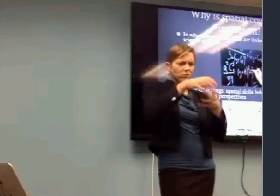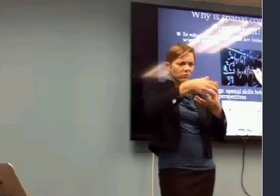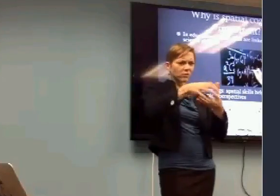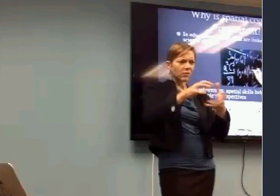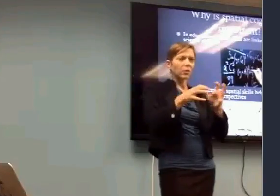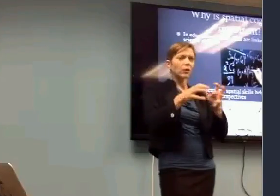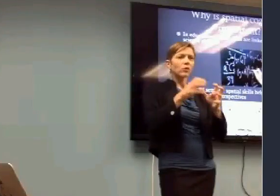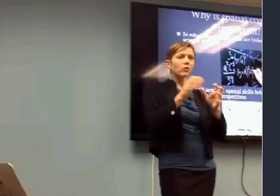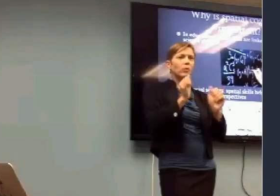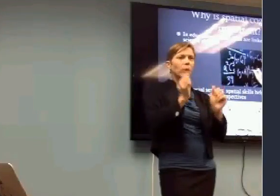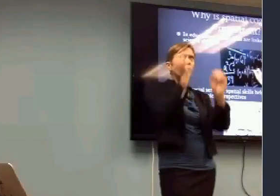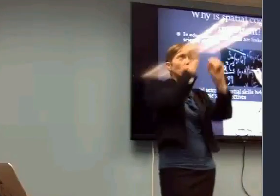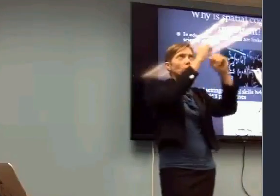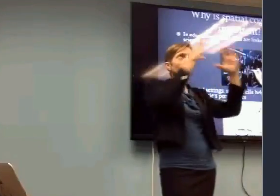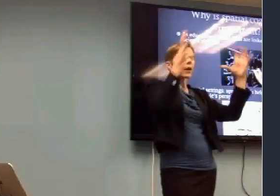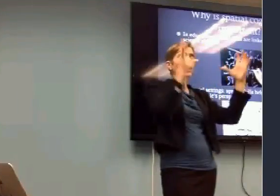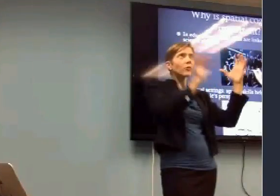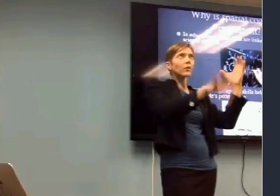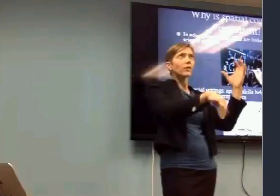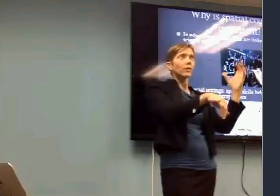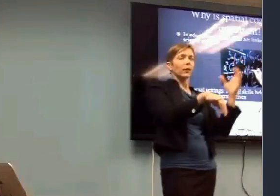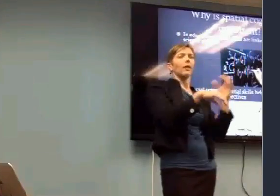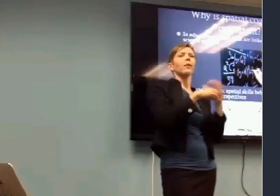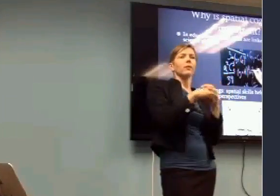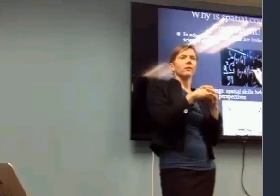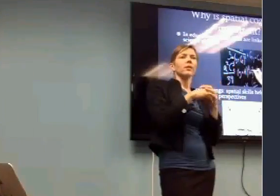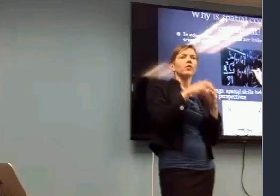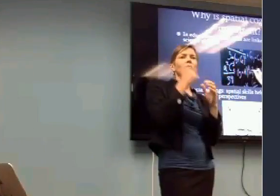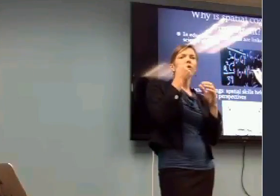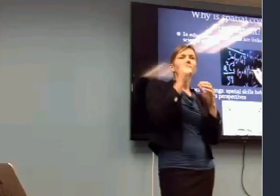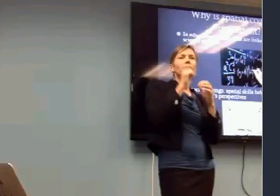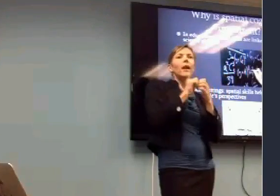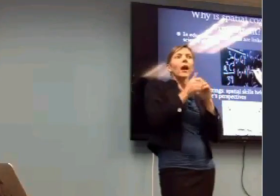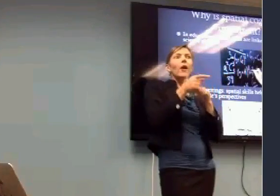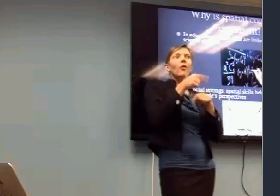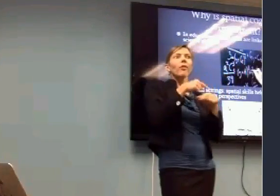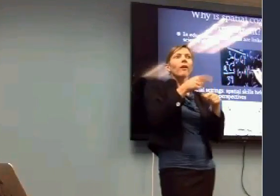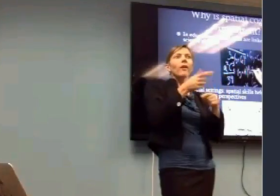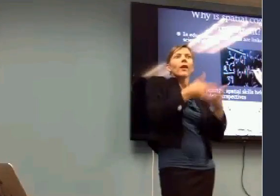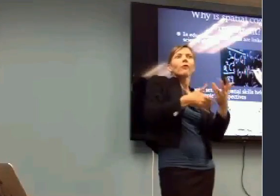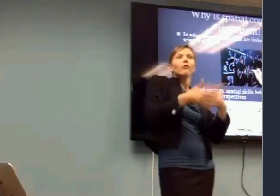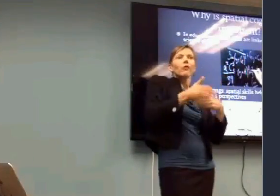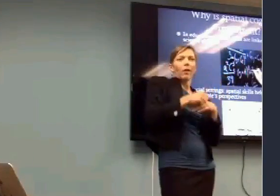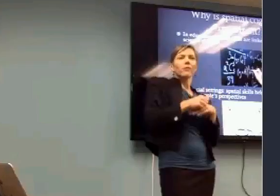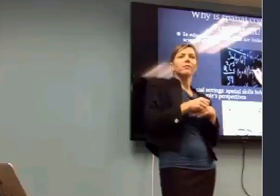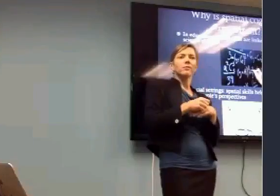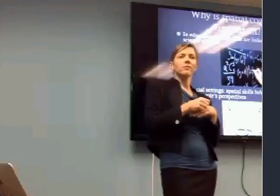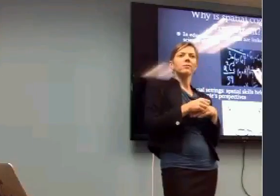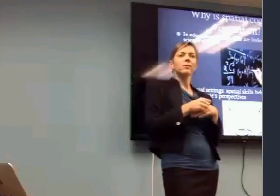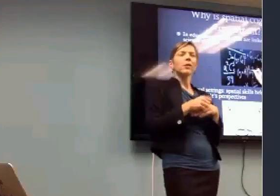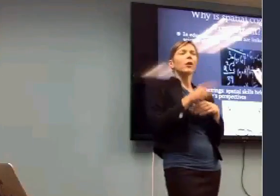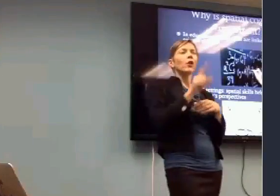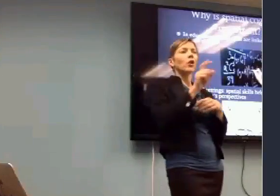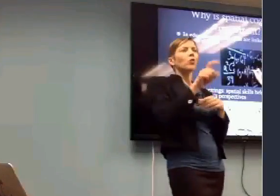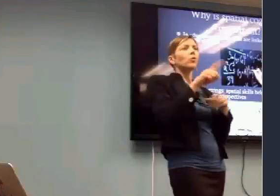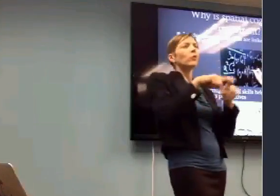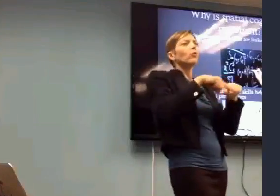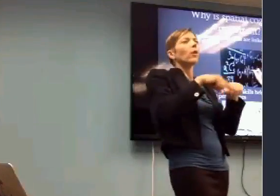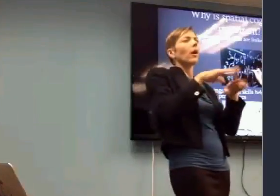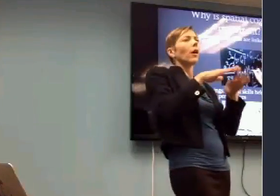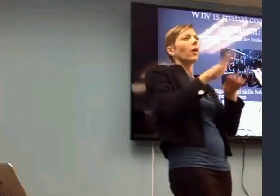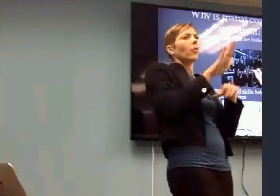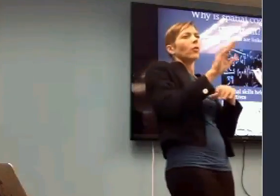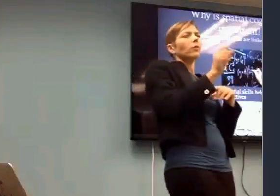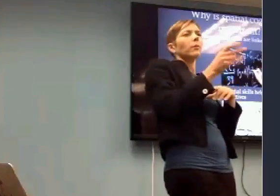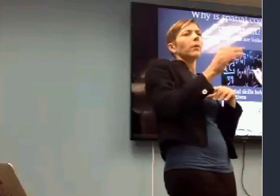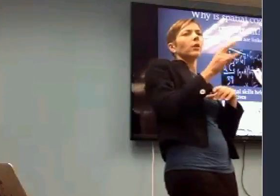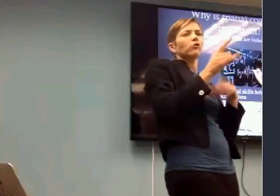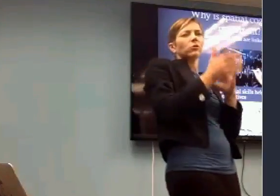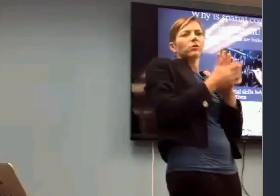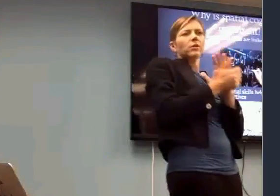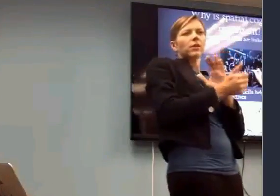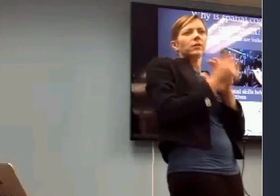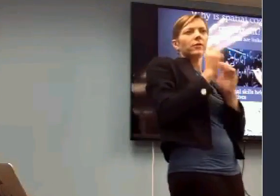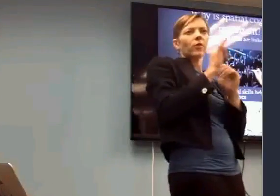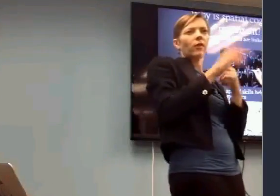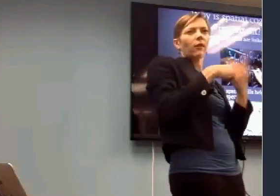perform successfully in a science class, one needs to conceptualize a molecule and the way that it moves mentally in one's head. So you're relying on